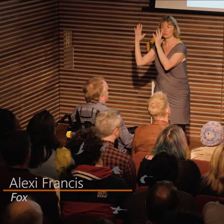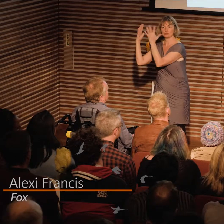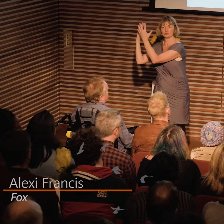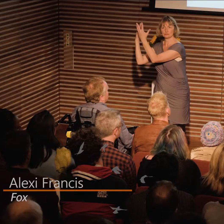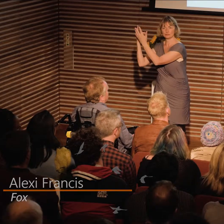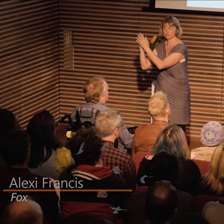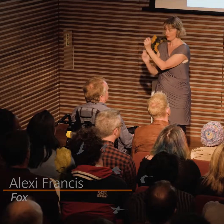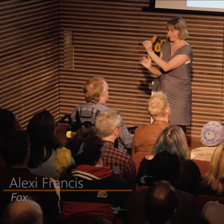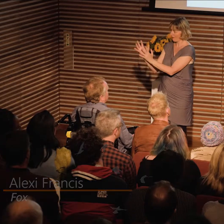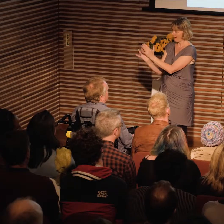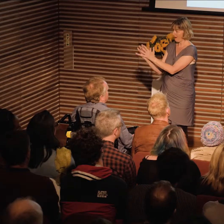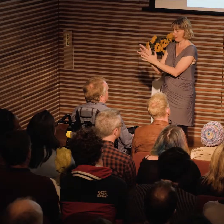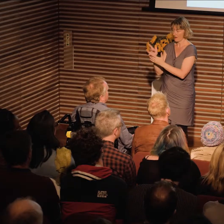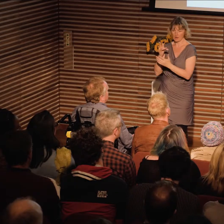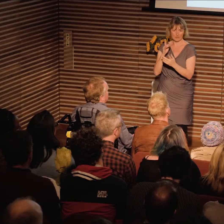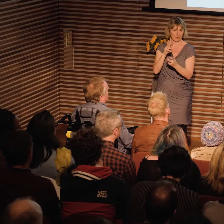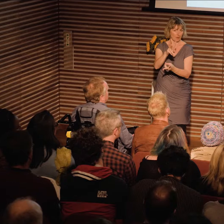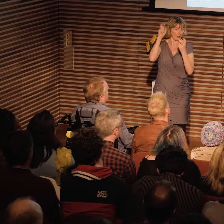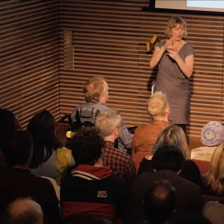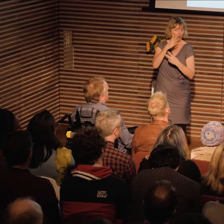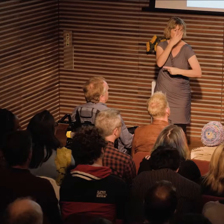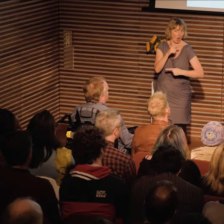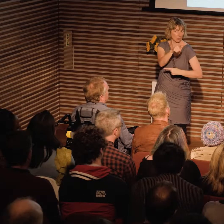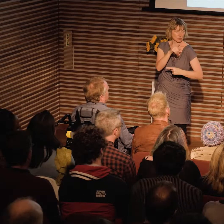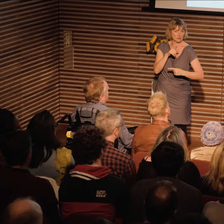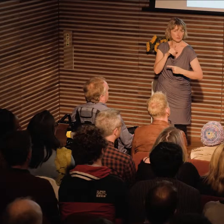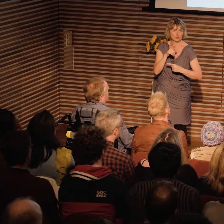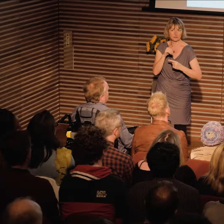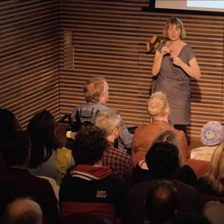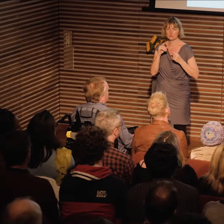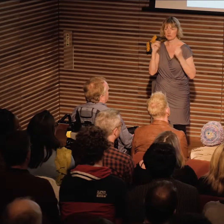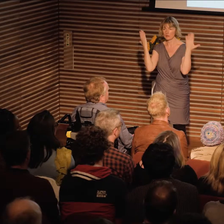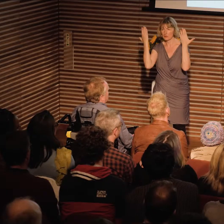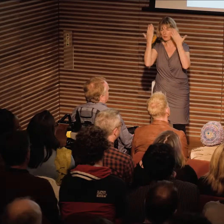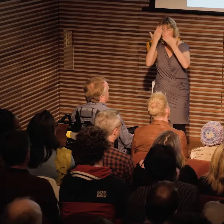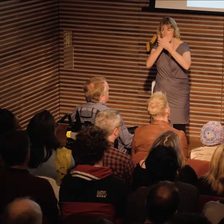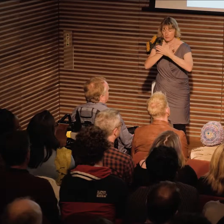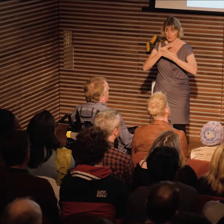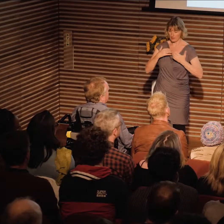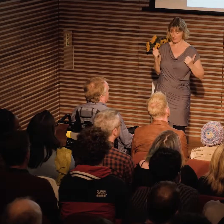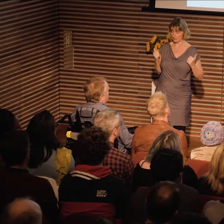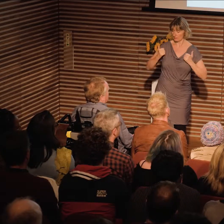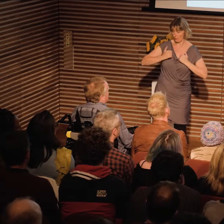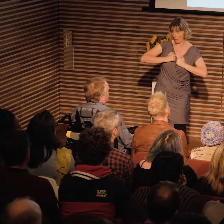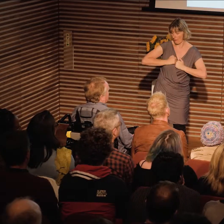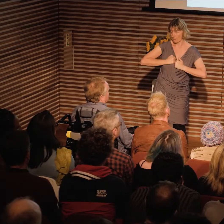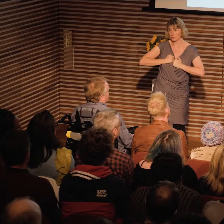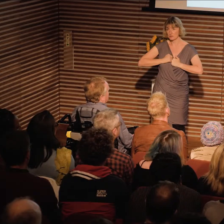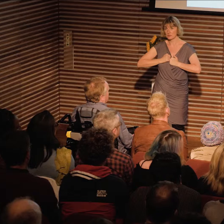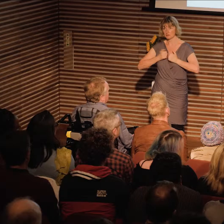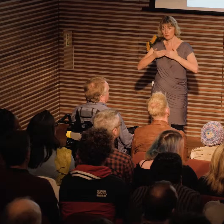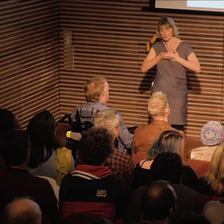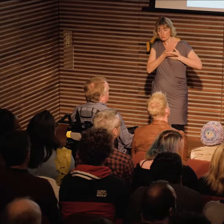Fox. As evening slides into night, I put on my coat and head out into the